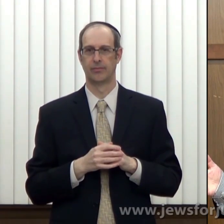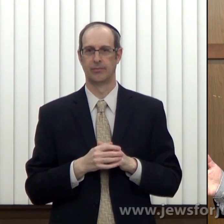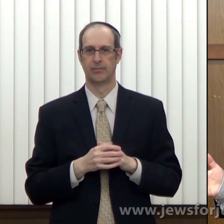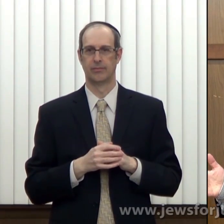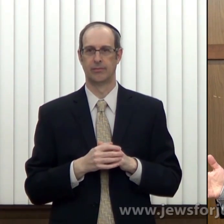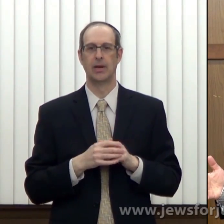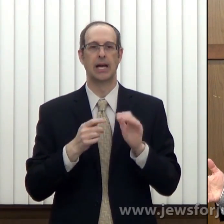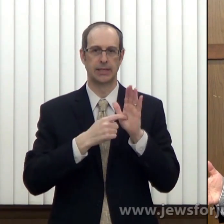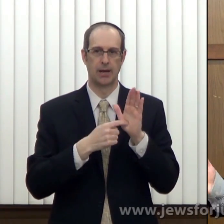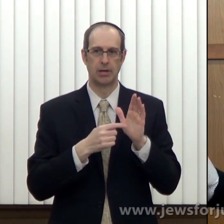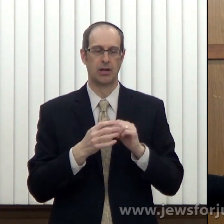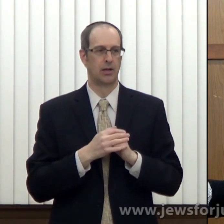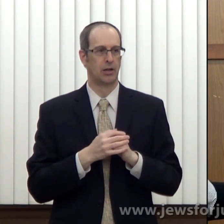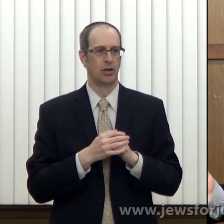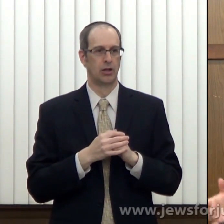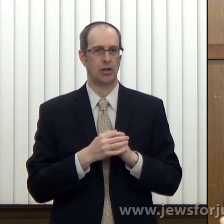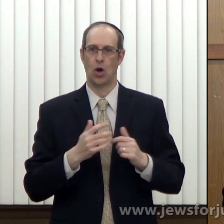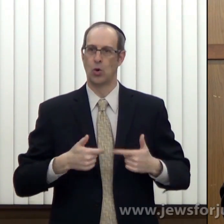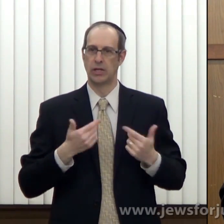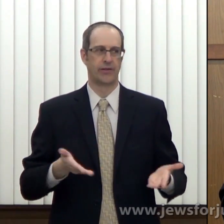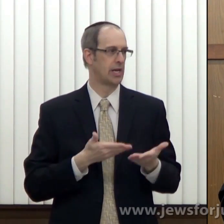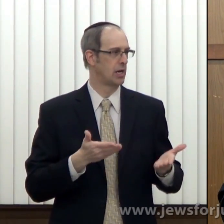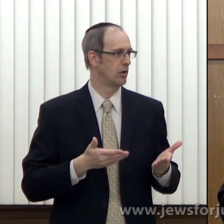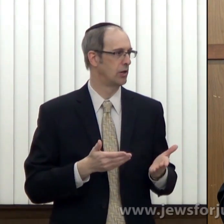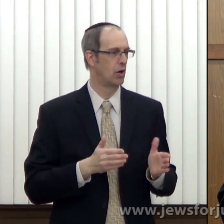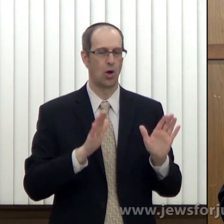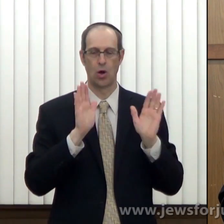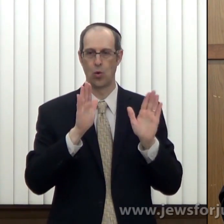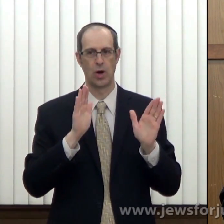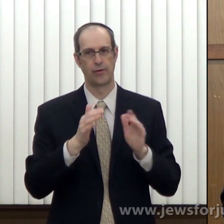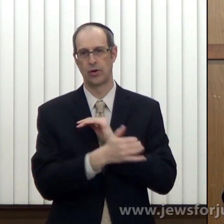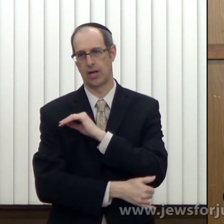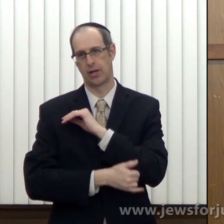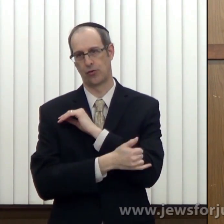Let me give you an example. We live here in a wonderful country.